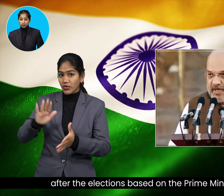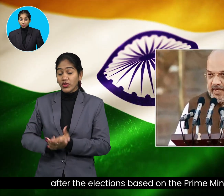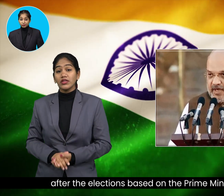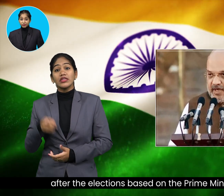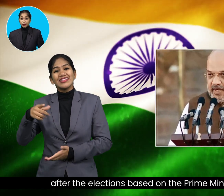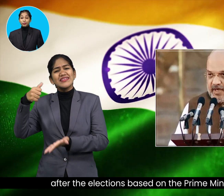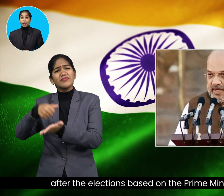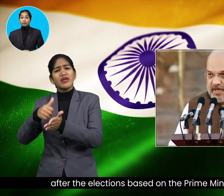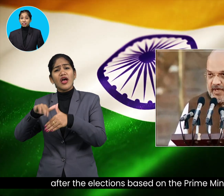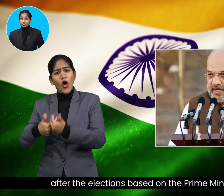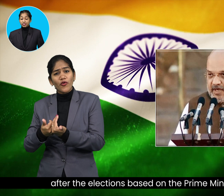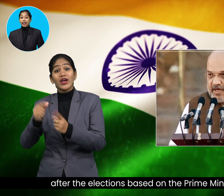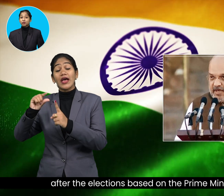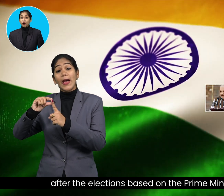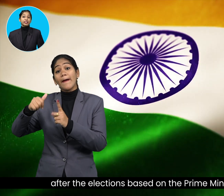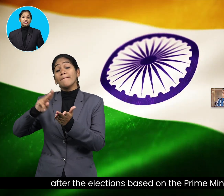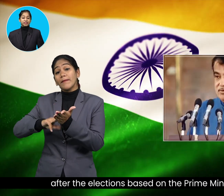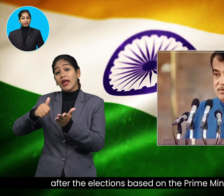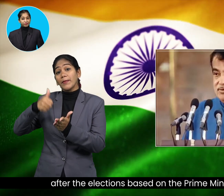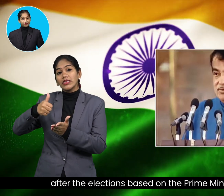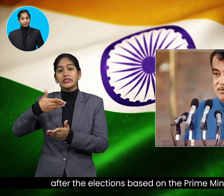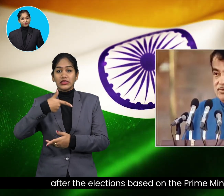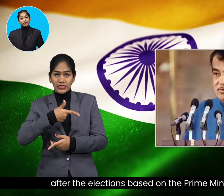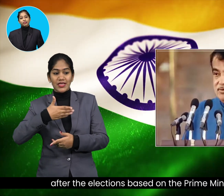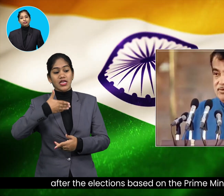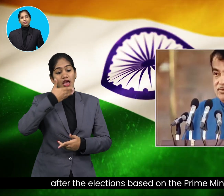based on the Prime Minister's advice.